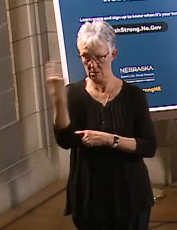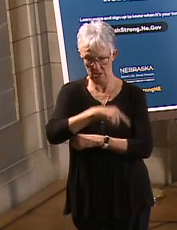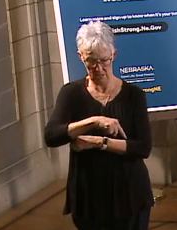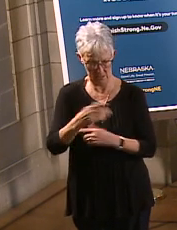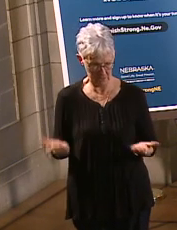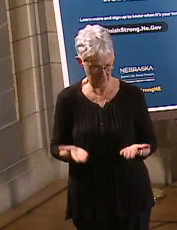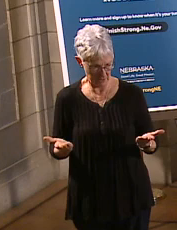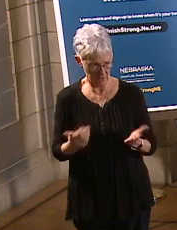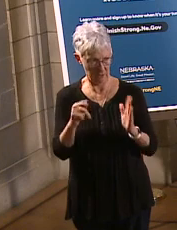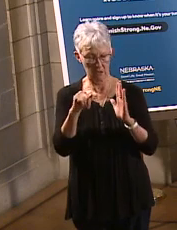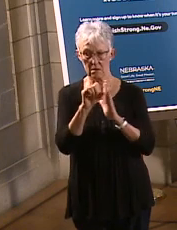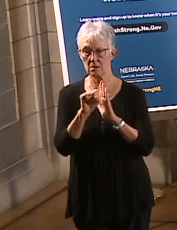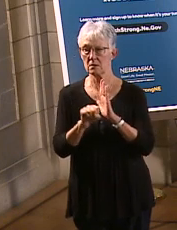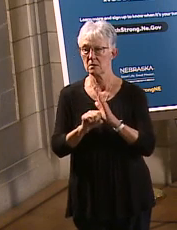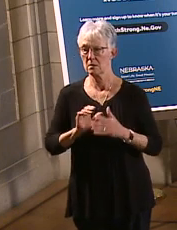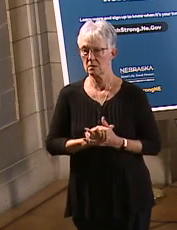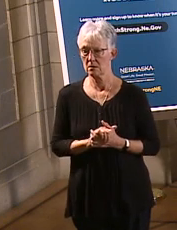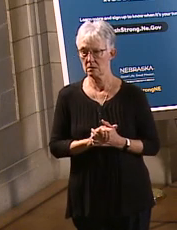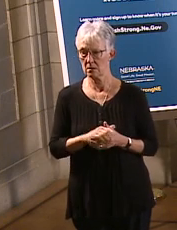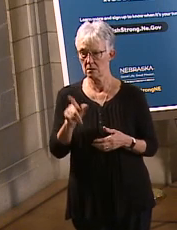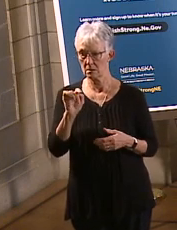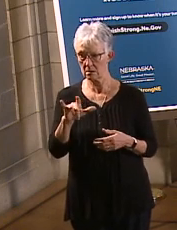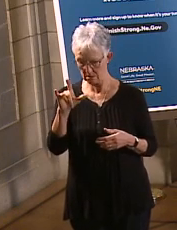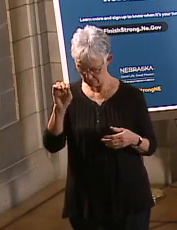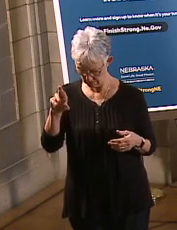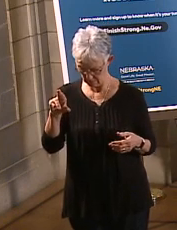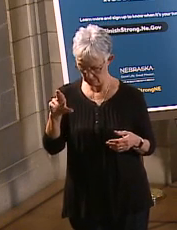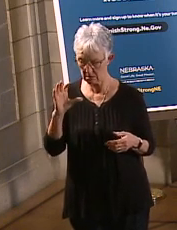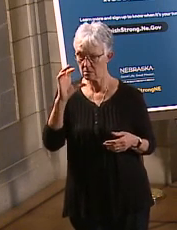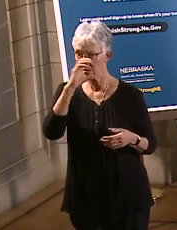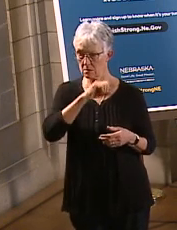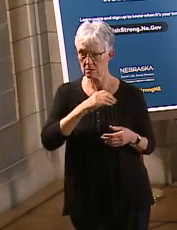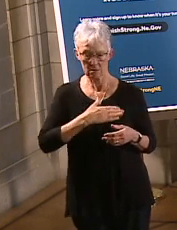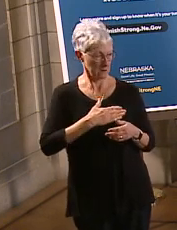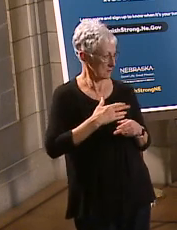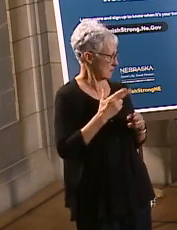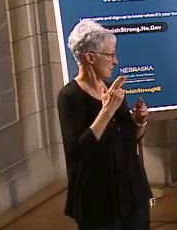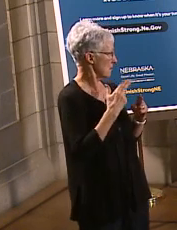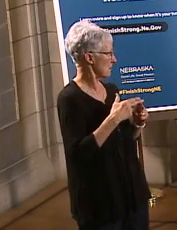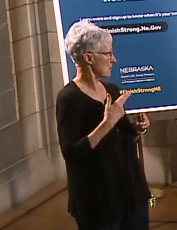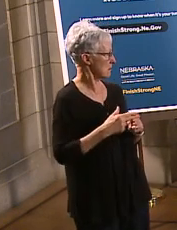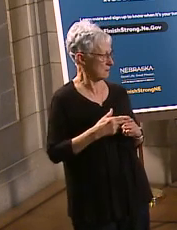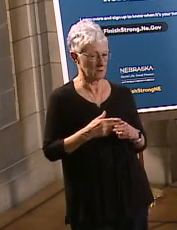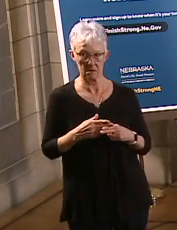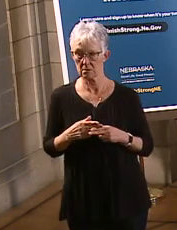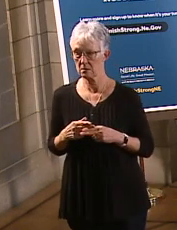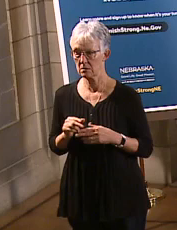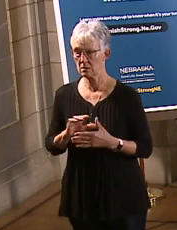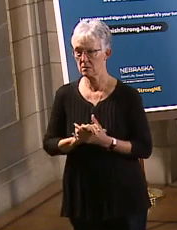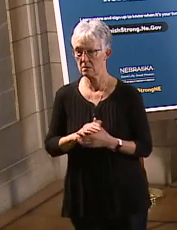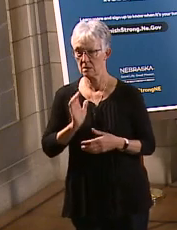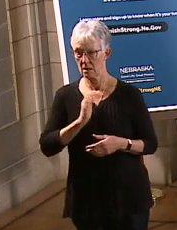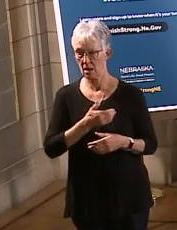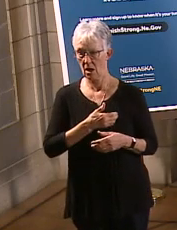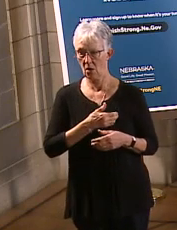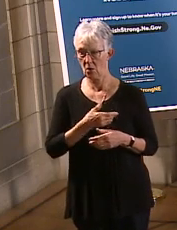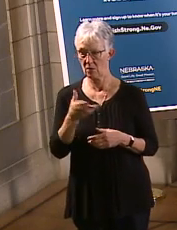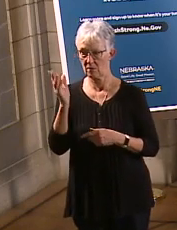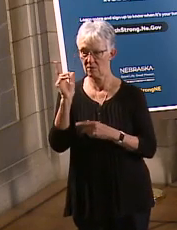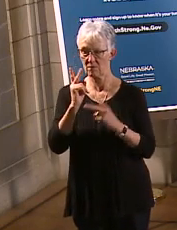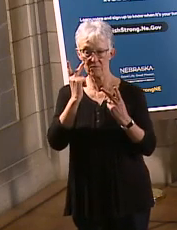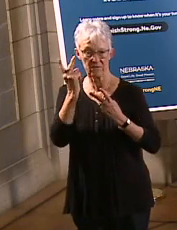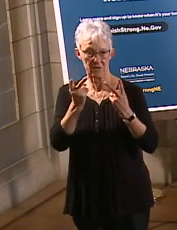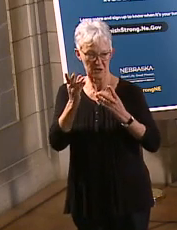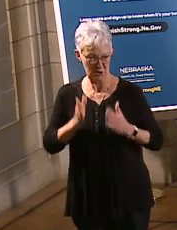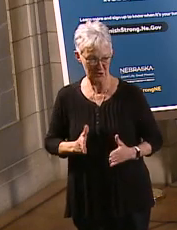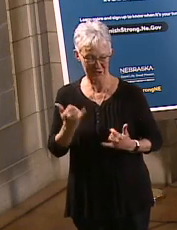And, okay, Taylor, we are missing my list of sheets of all of our, oh no, here they are, of all of our guests. So because we got a long list of